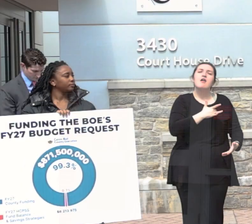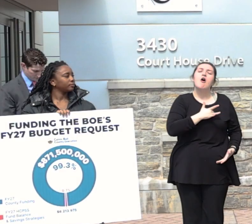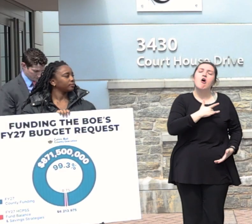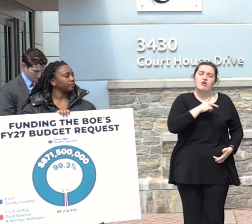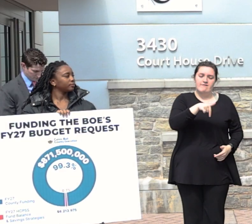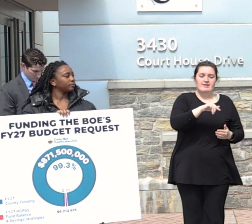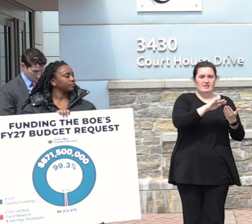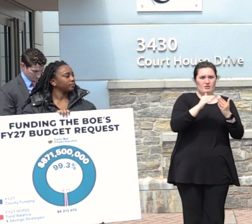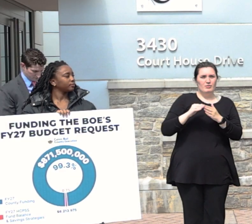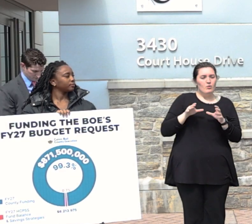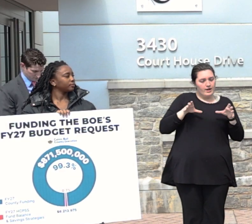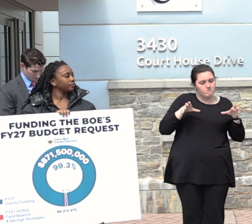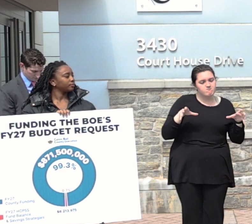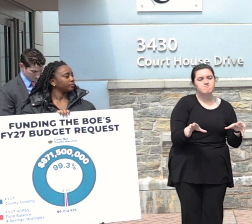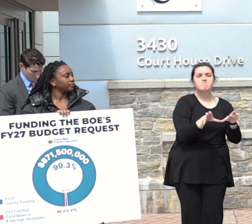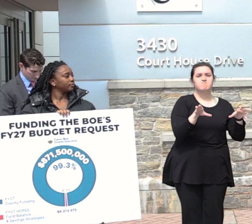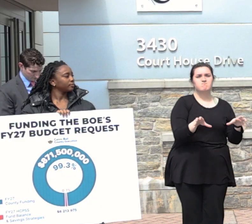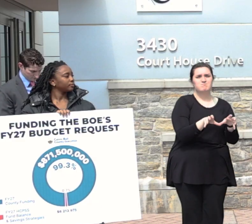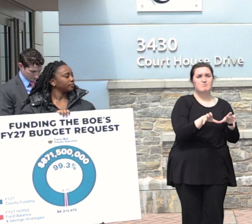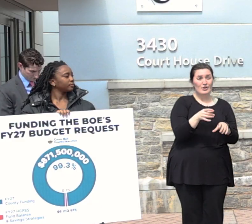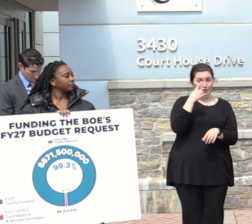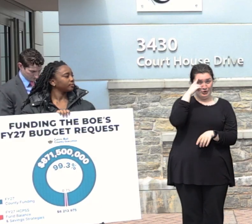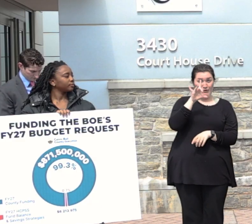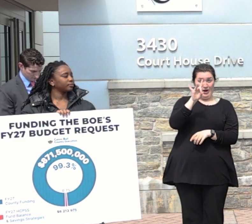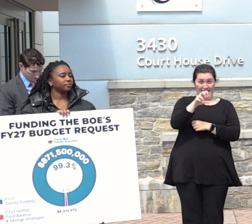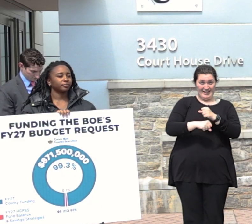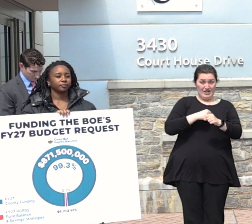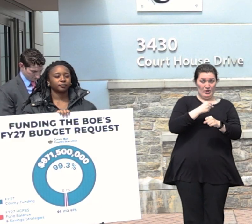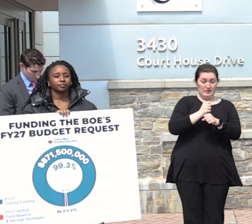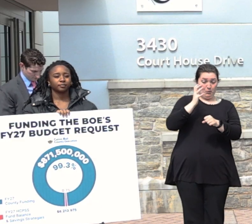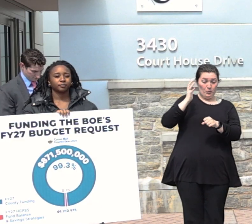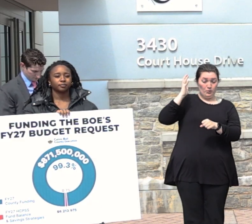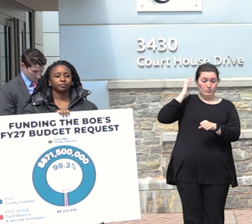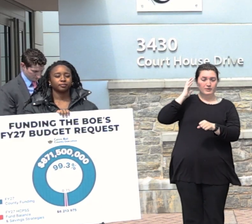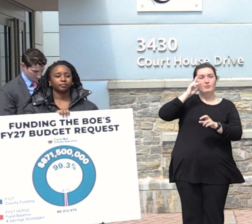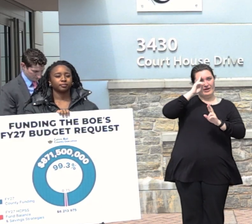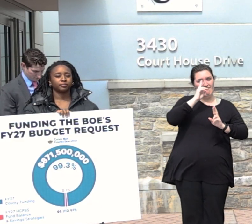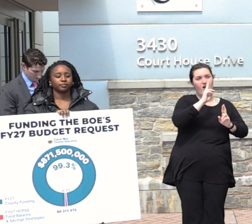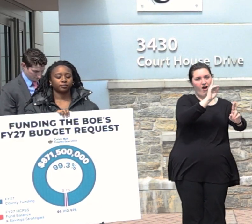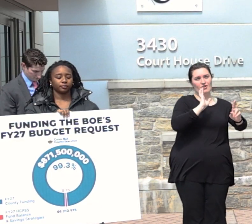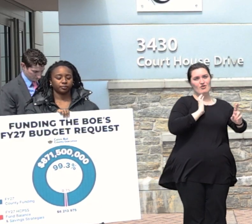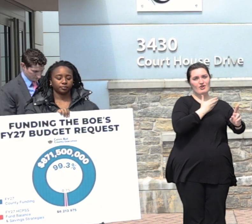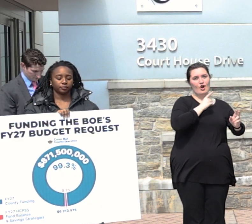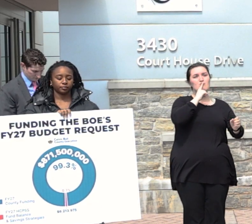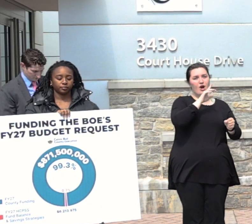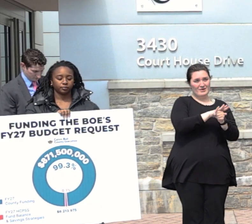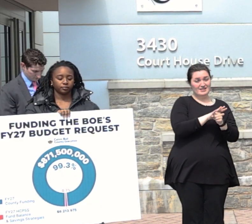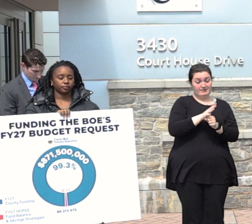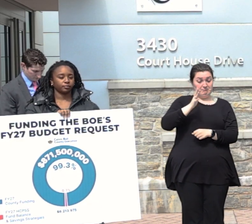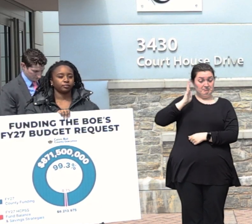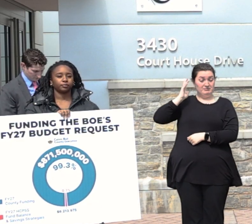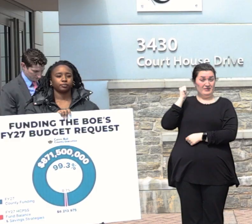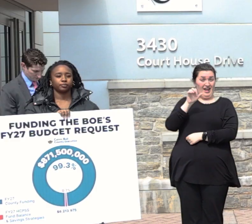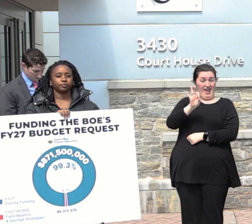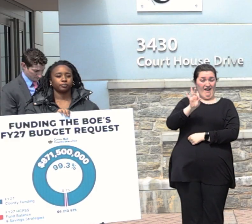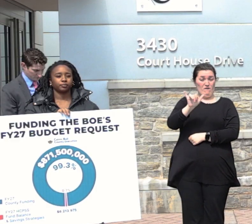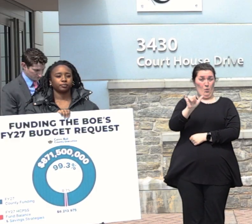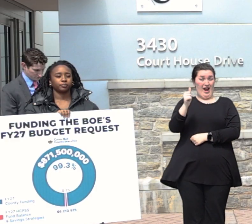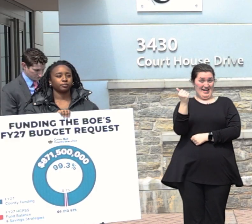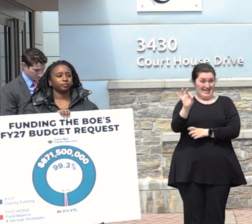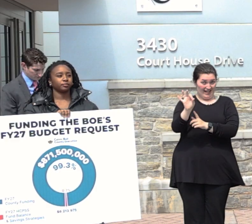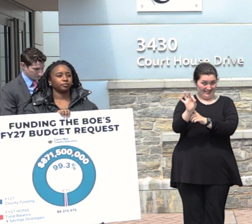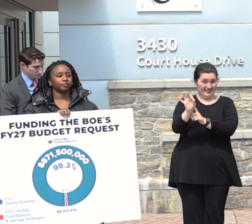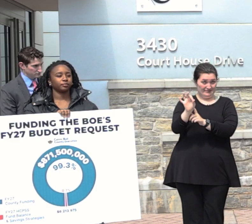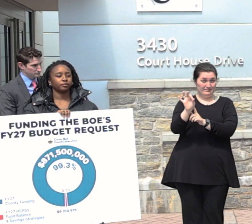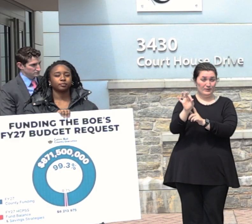8 years, we've honored that promise. Since FY19, we have increased county support